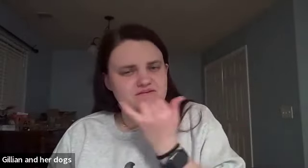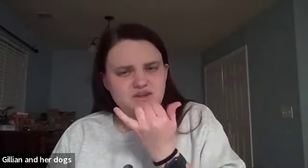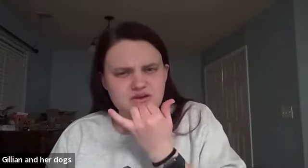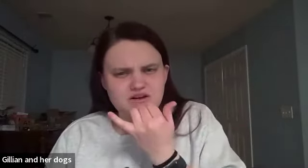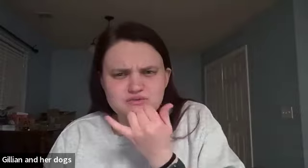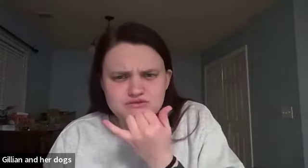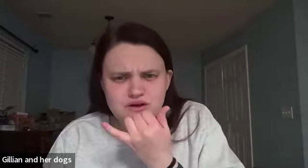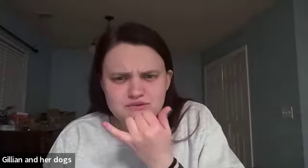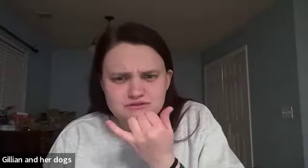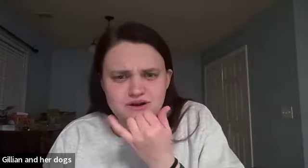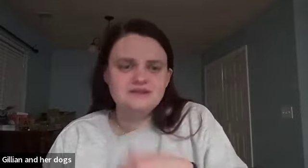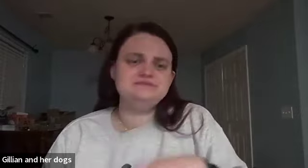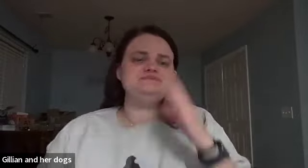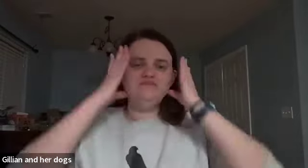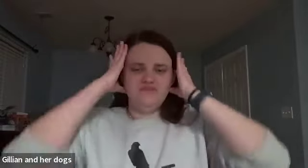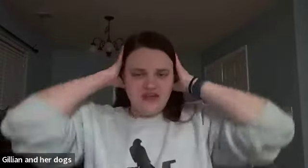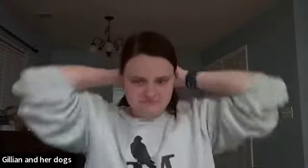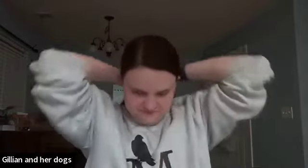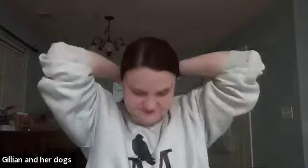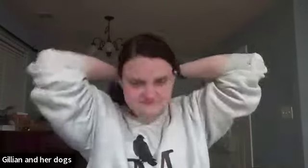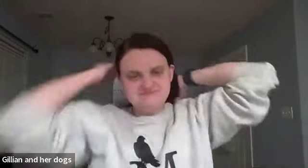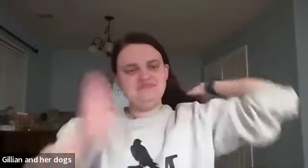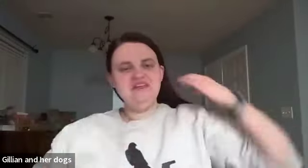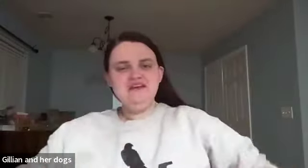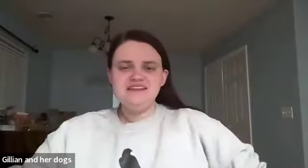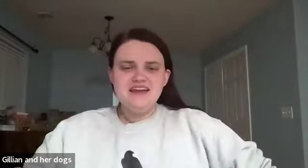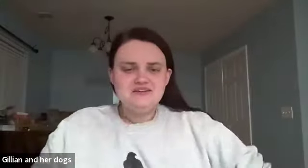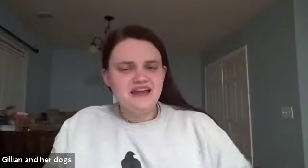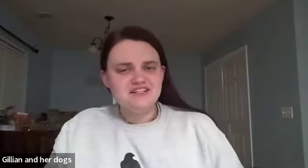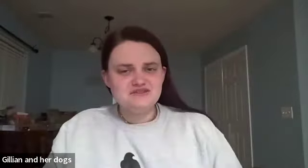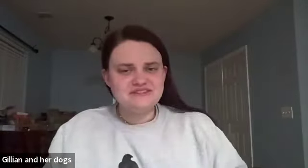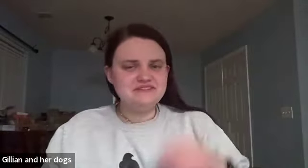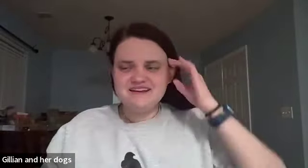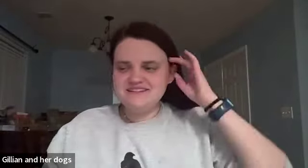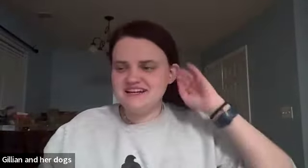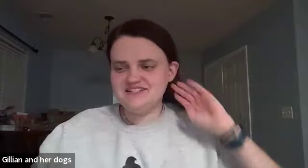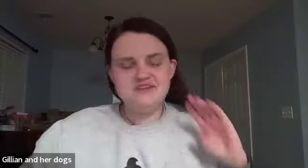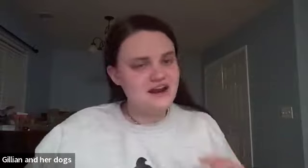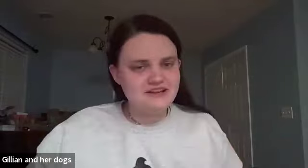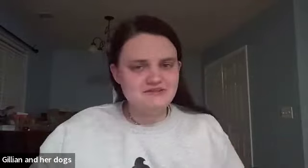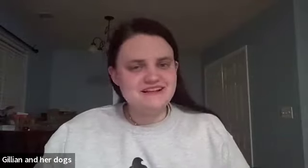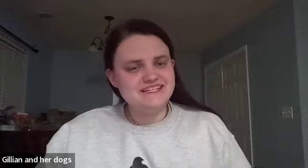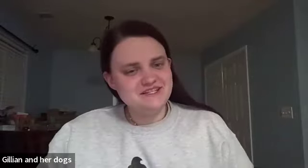but you can also what's wrong, that. Yeah, you'll catch those little signs that I do that I don't even realize I